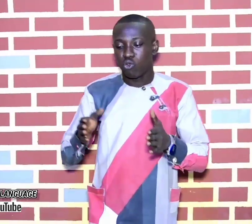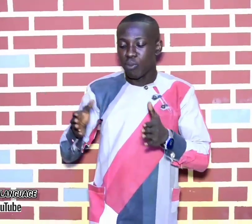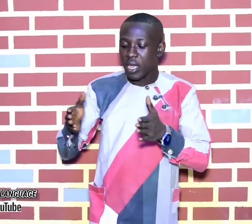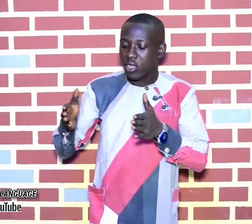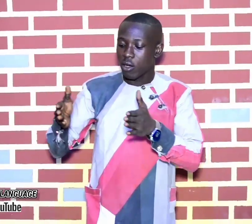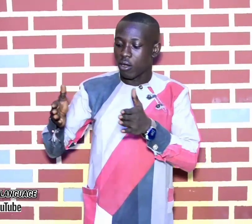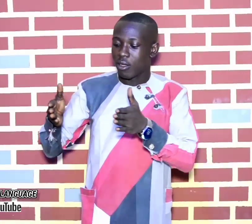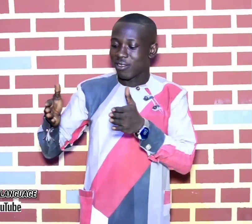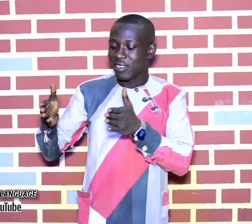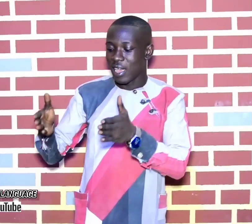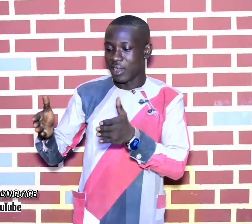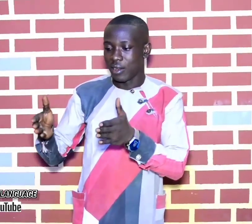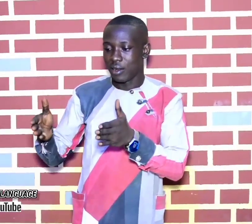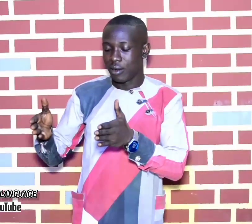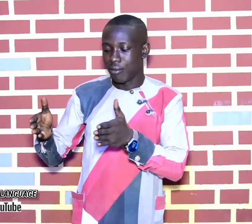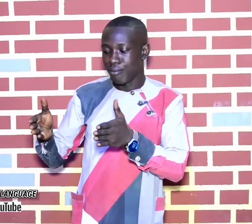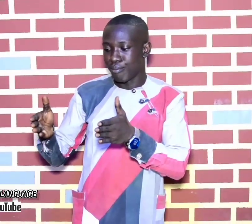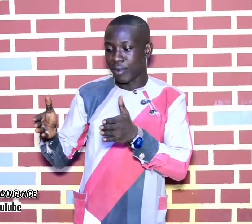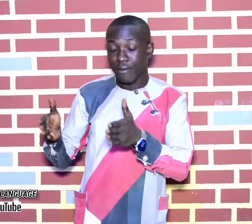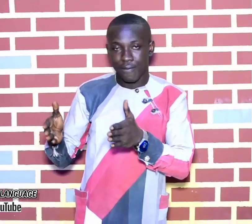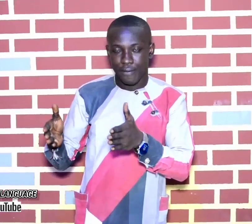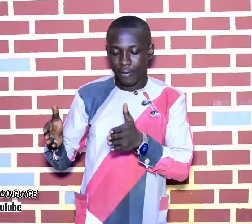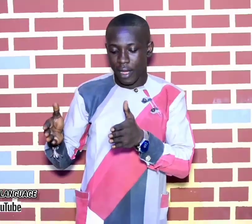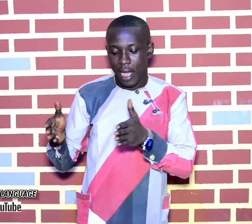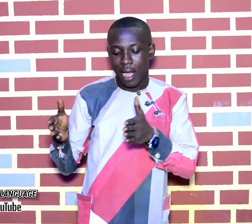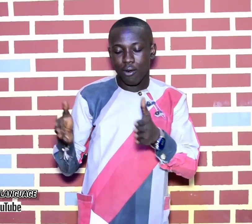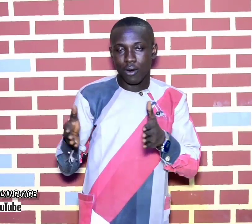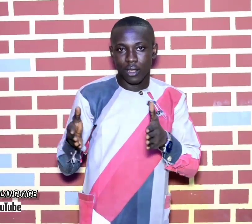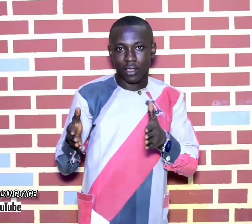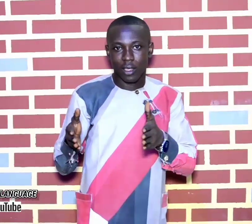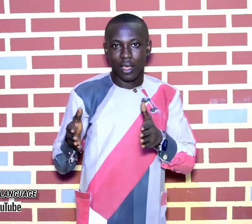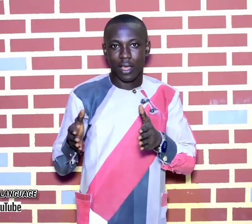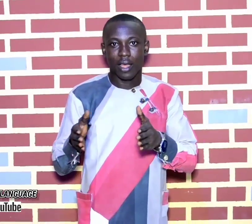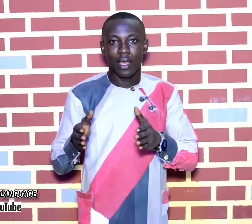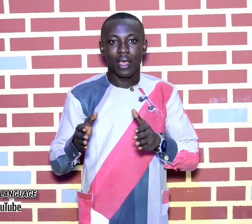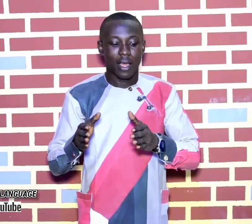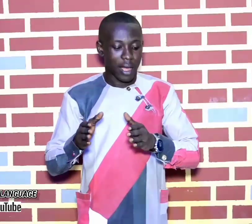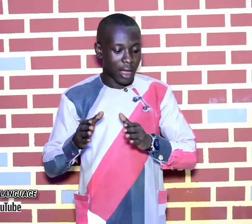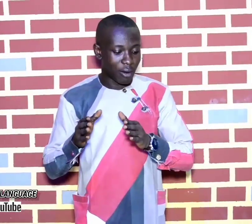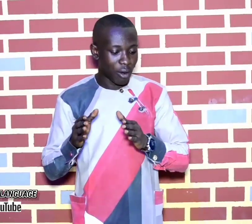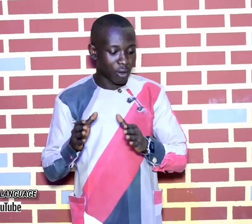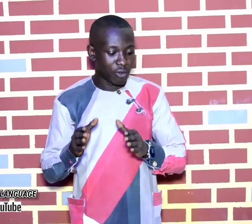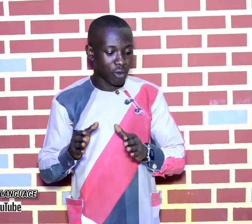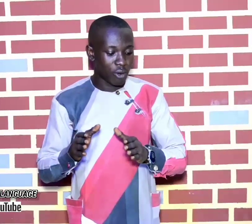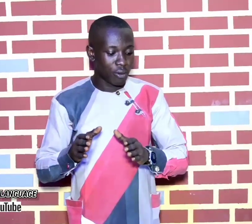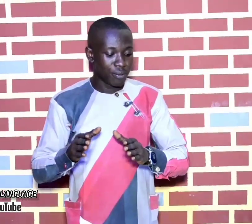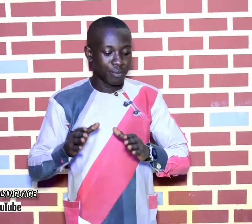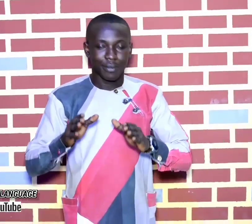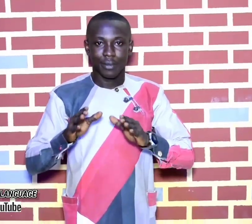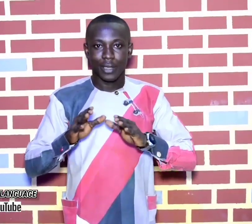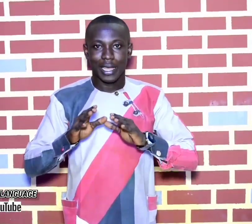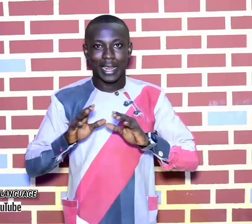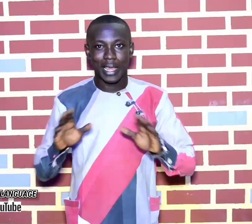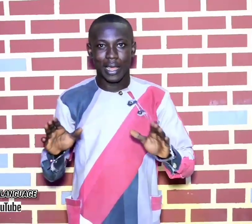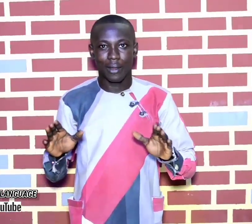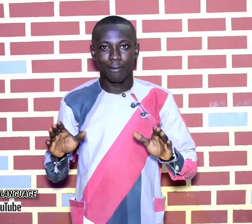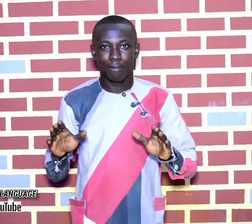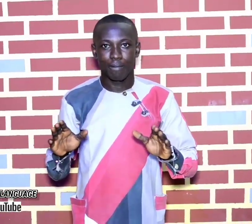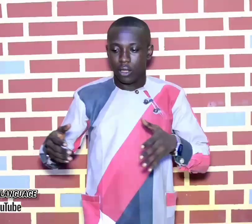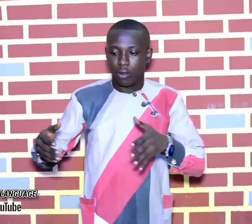make your sign brief, accurate, and also clear.